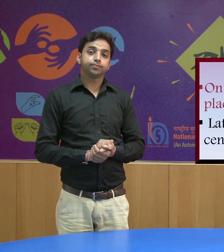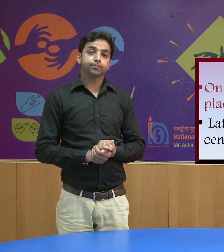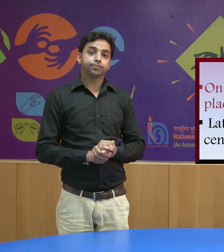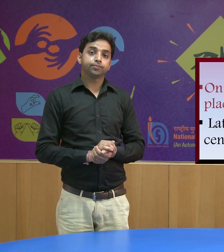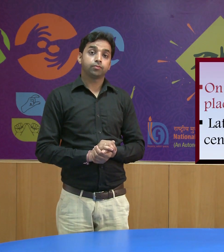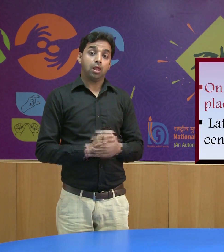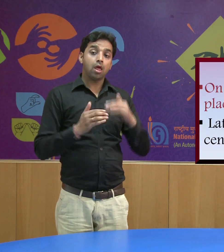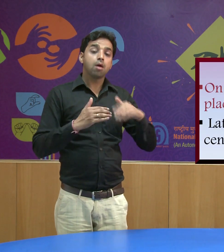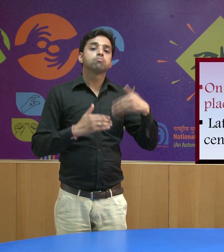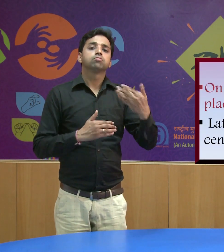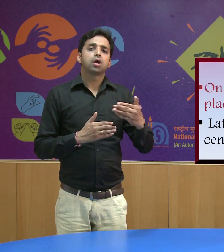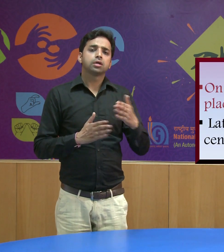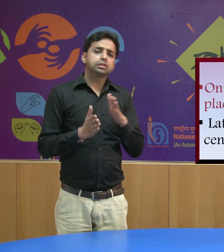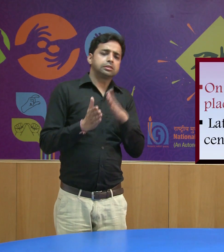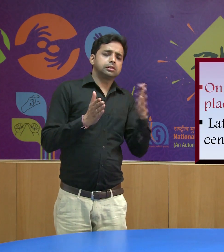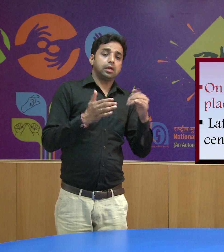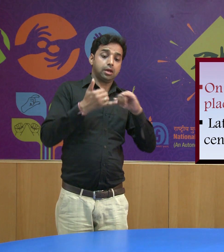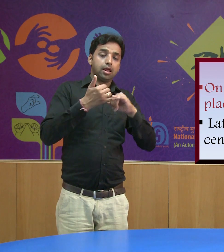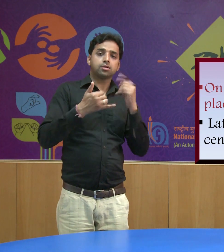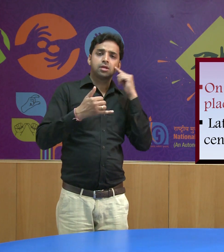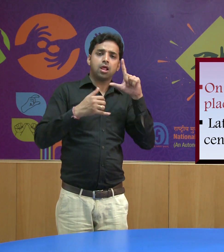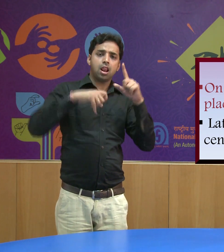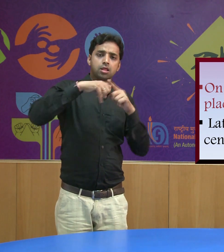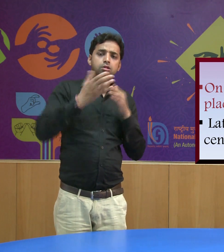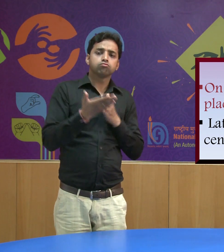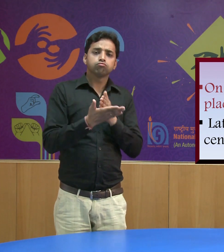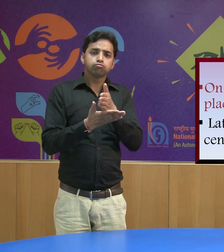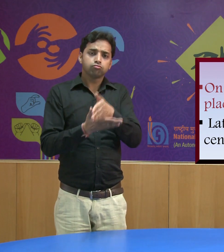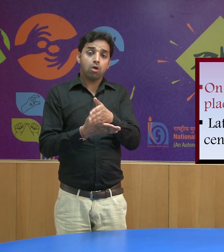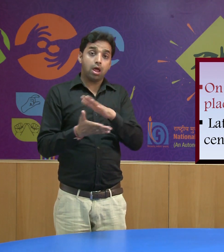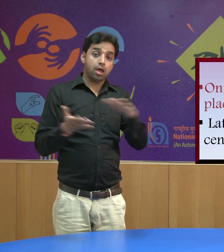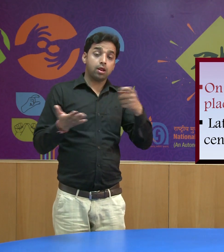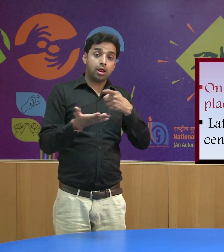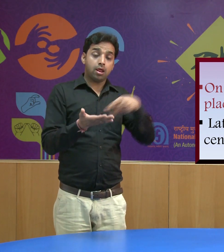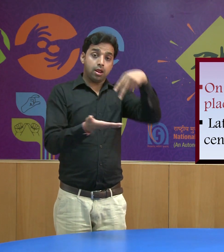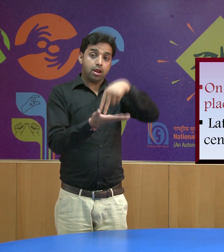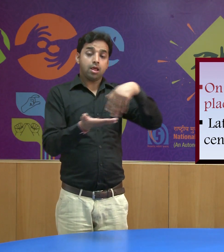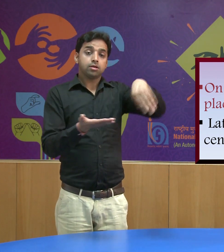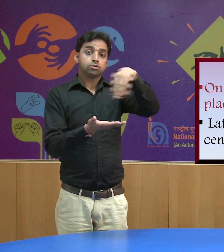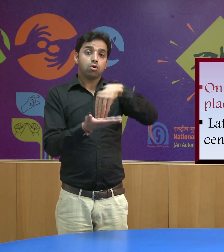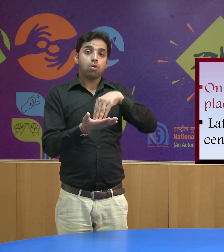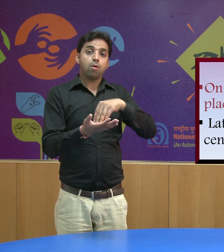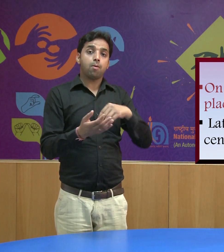By the side of the Silk Route, resting places were built for